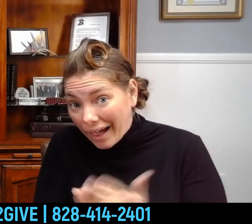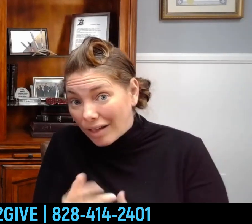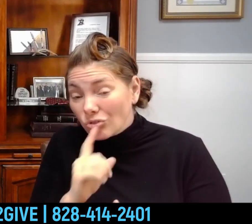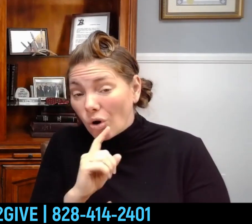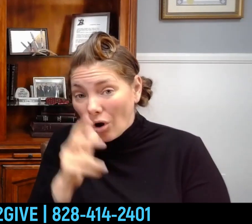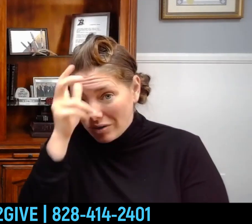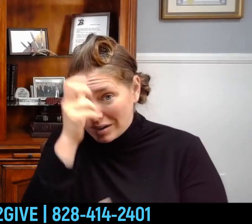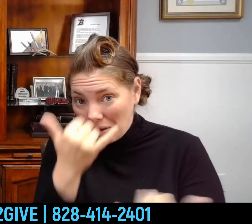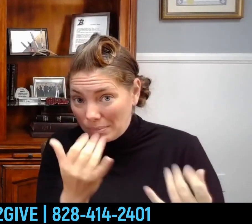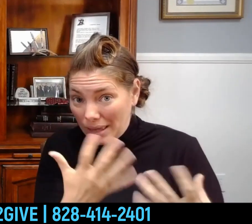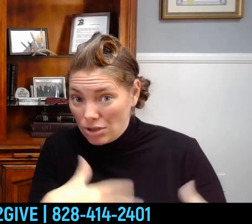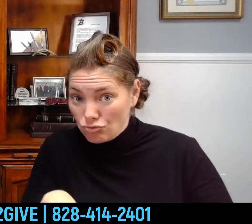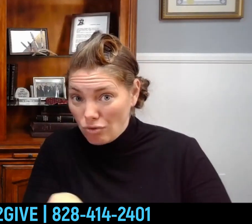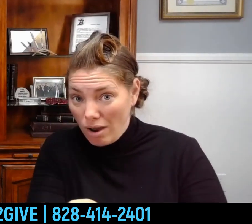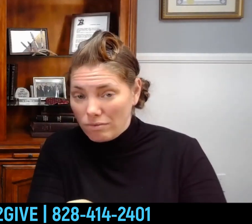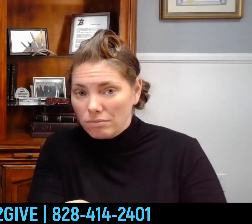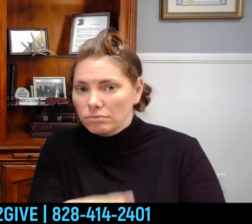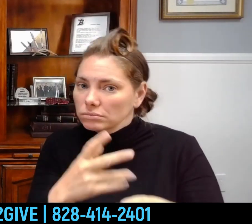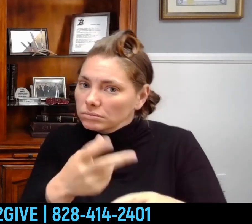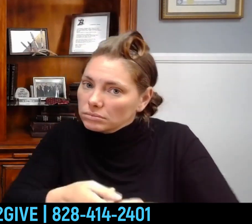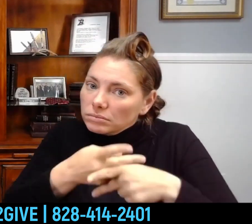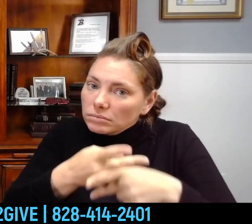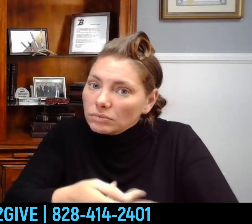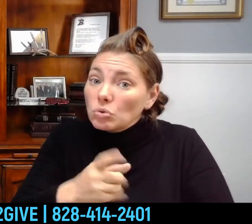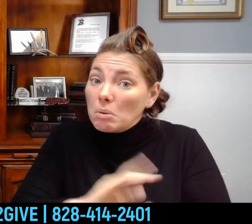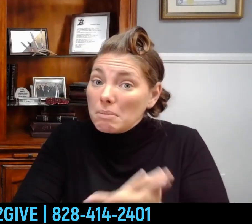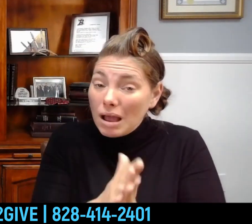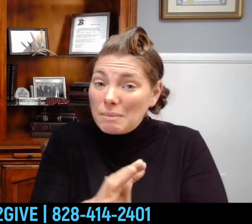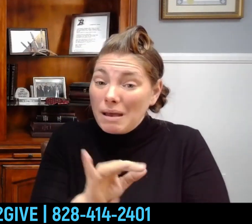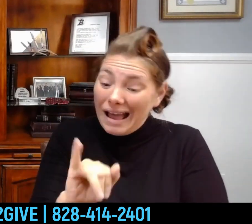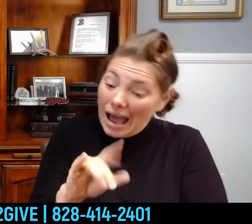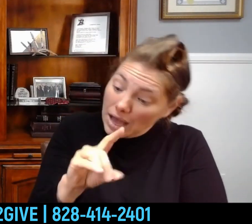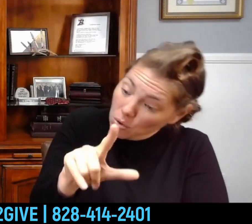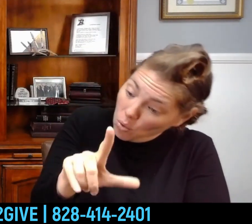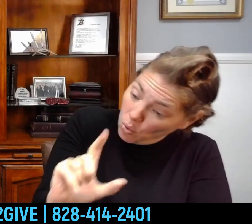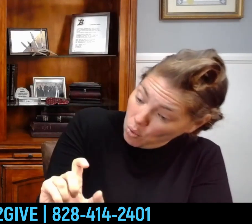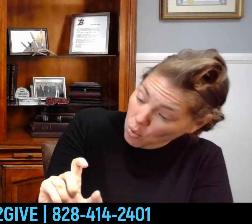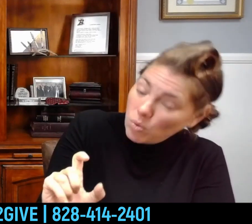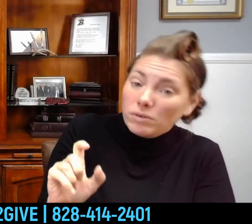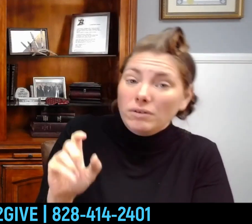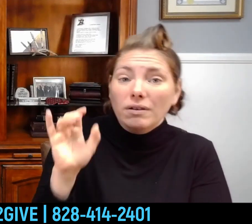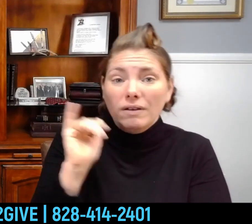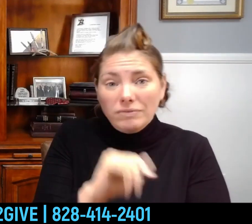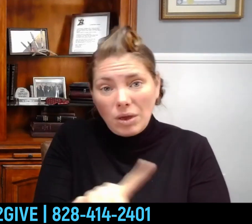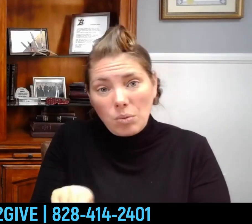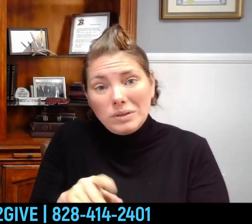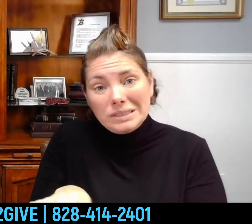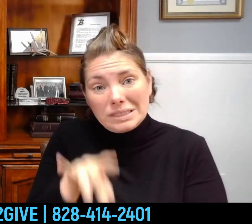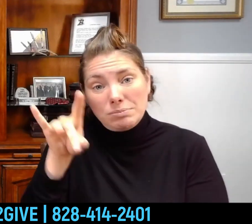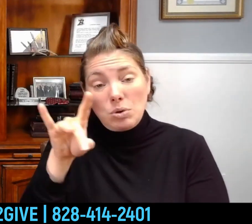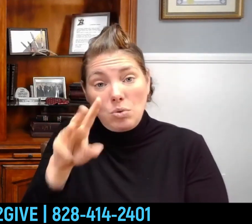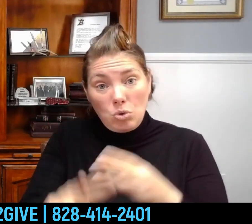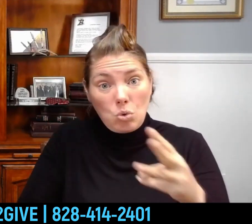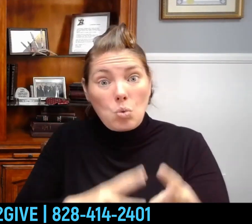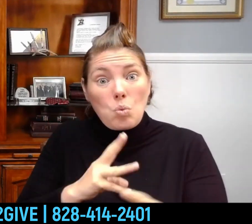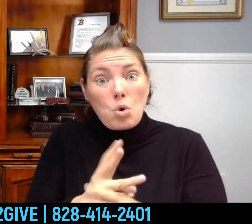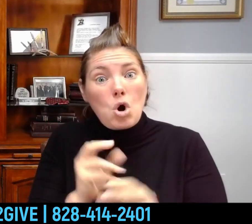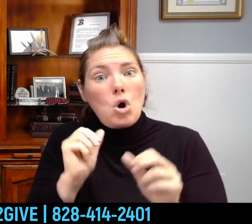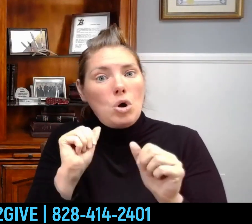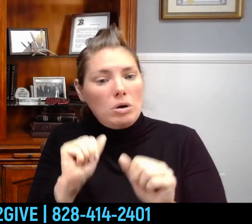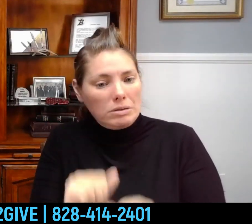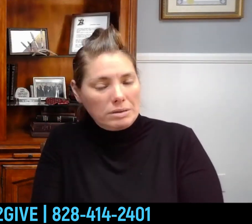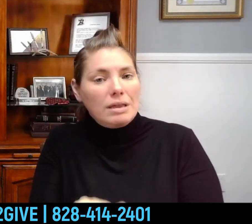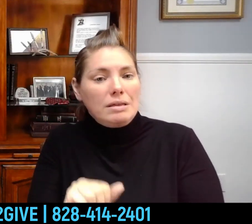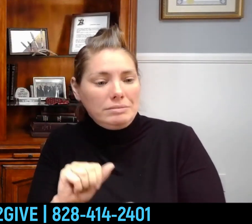playground. Be careful, because when you become idle, that's when the spirits of this world start creeping in. They